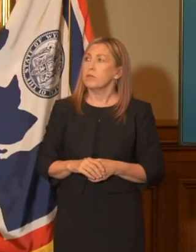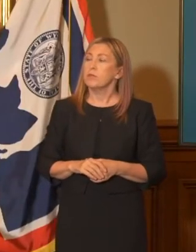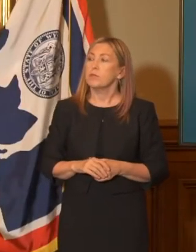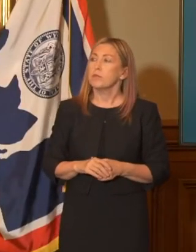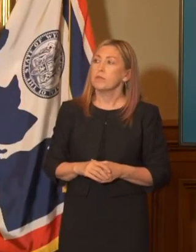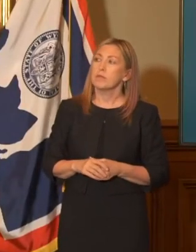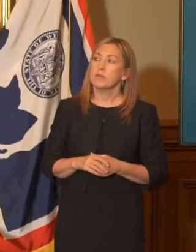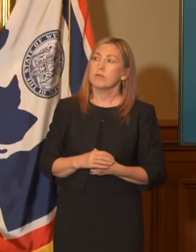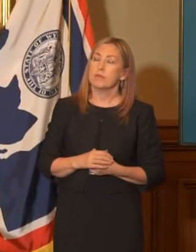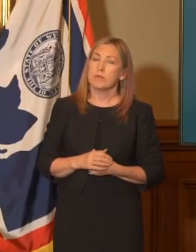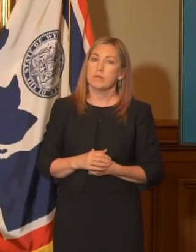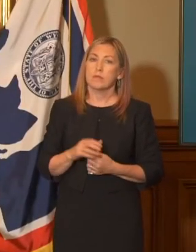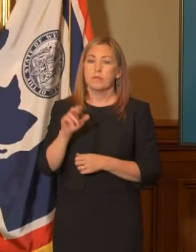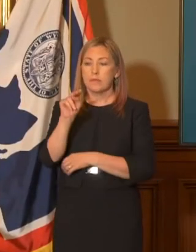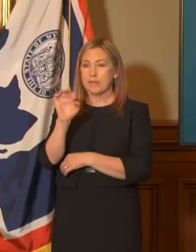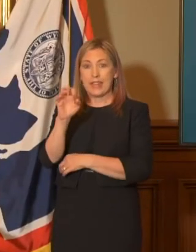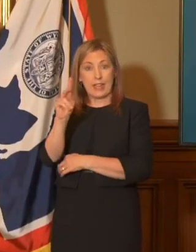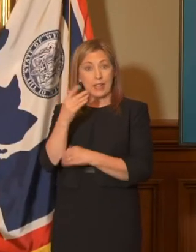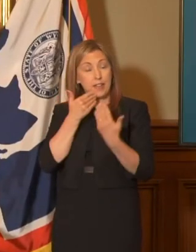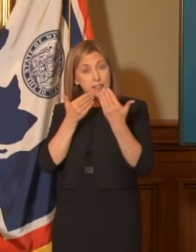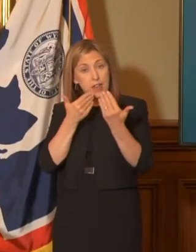Nick, thank you very much.